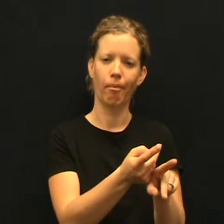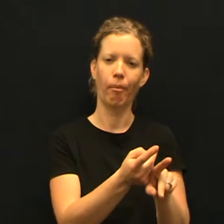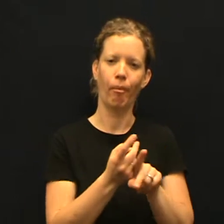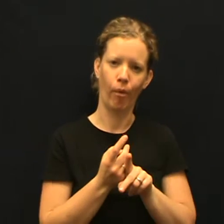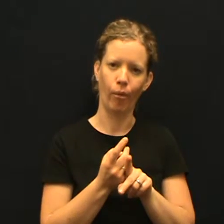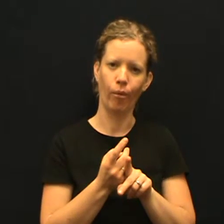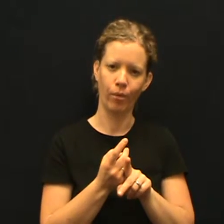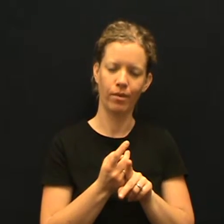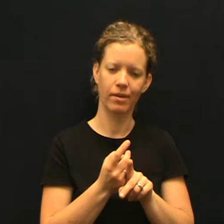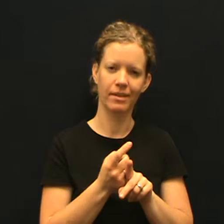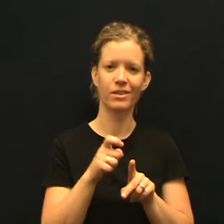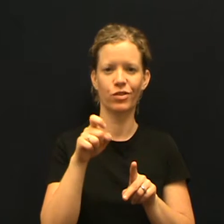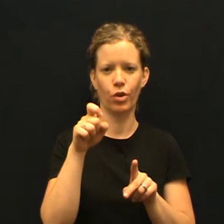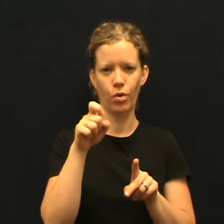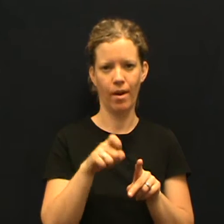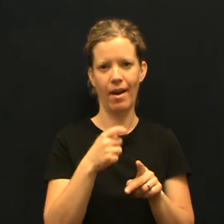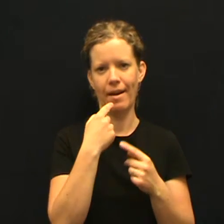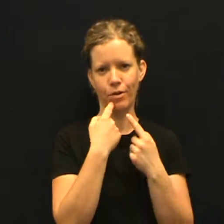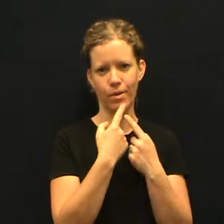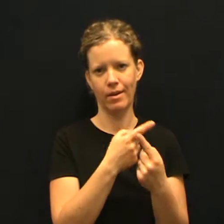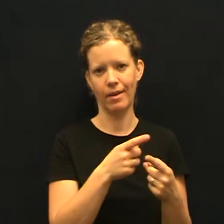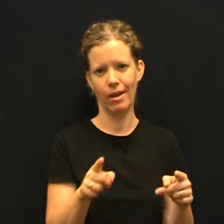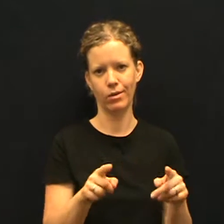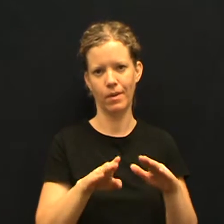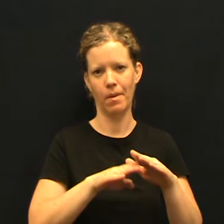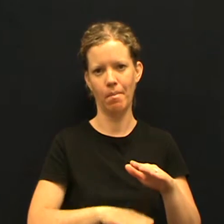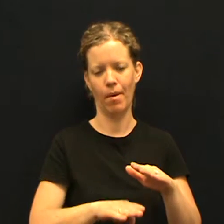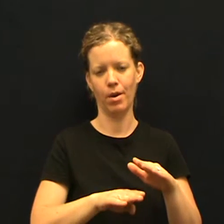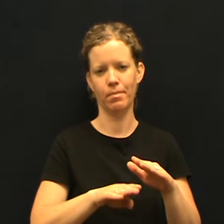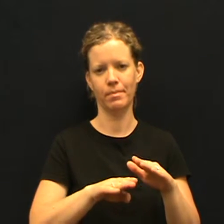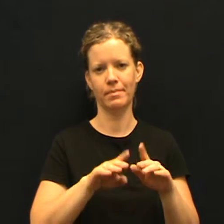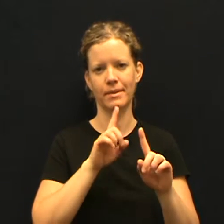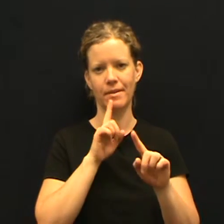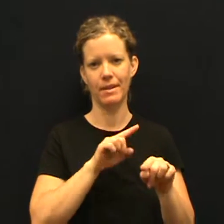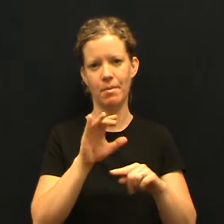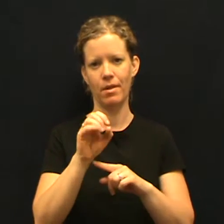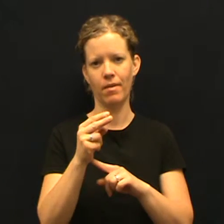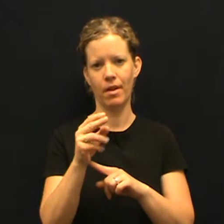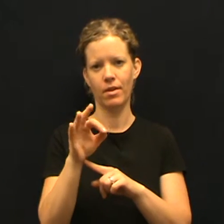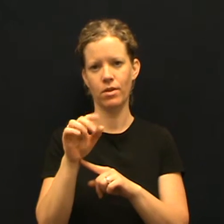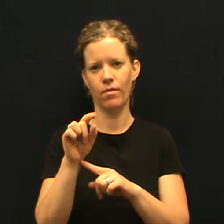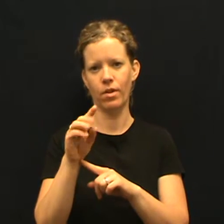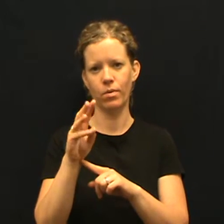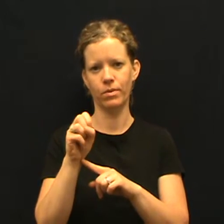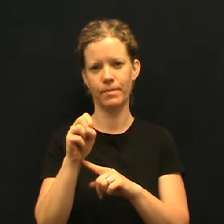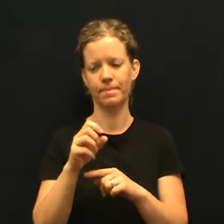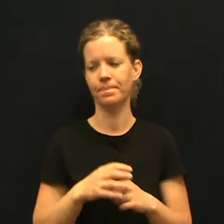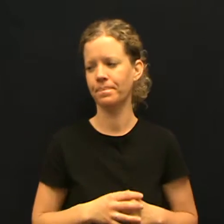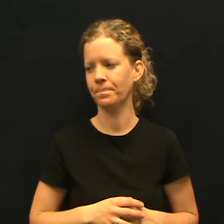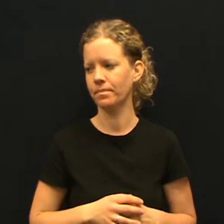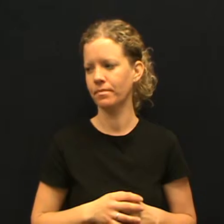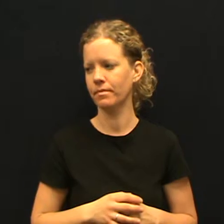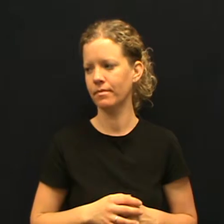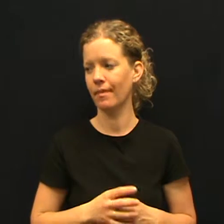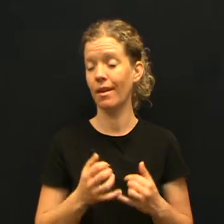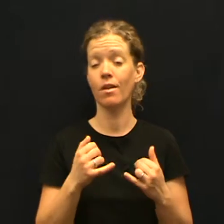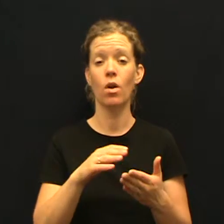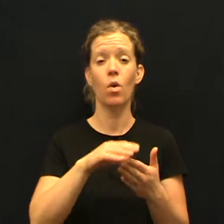that needs to be disclosed at the bottom of the statement of cash flows. So let's take a look at learning objective 5, which